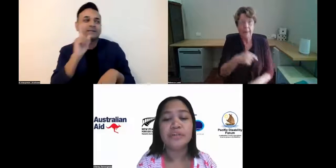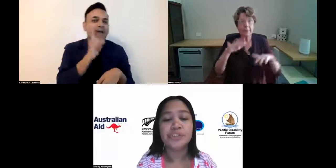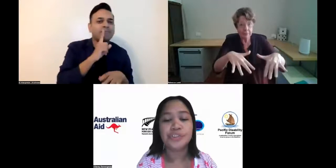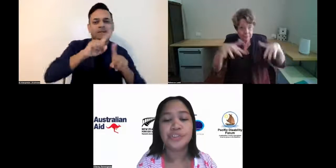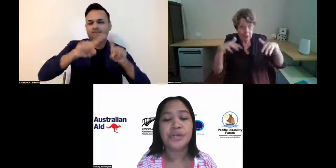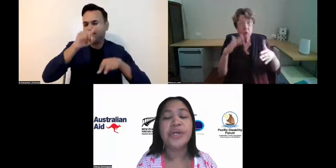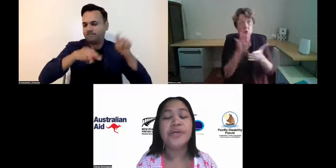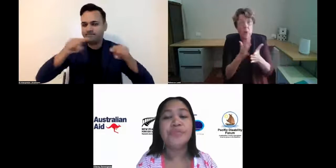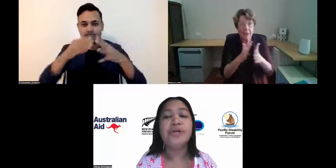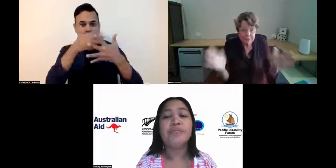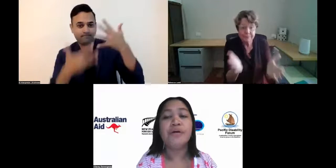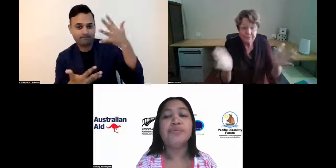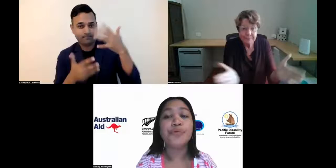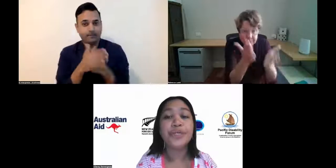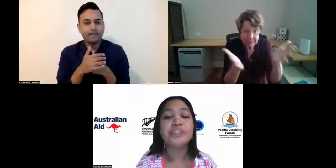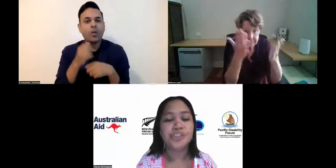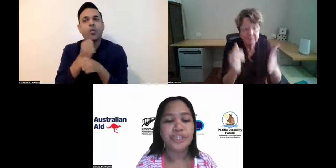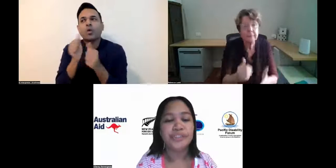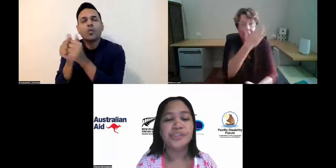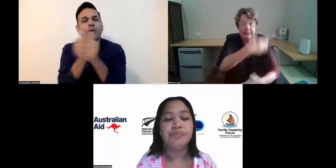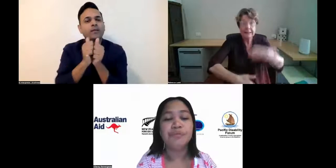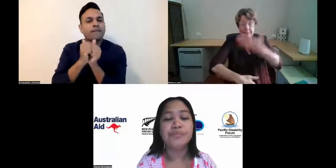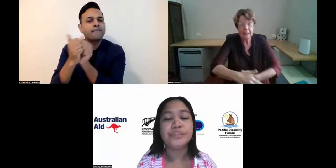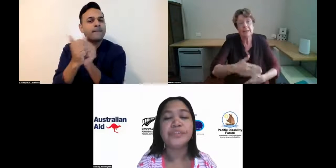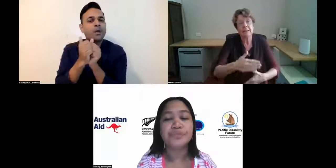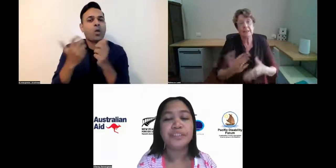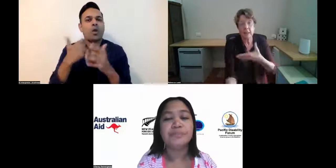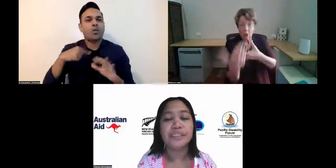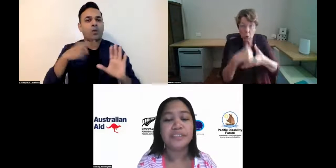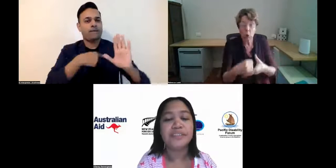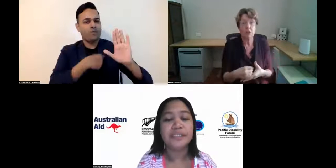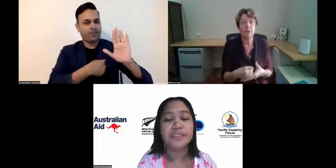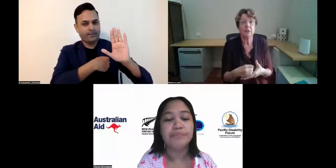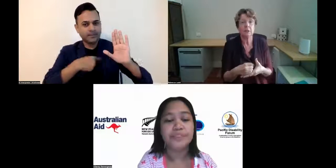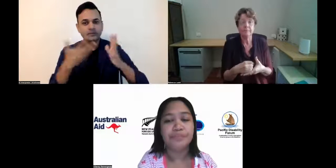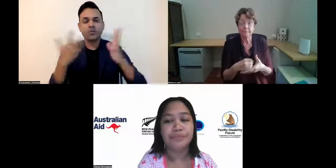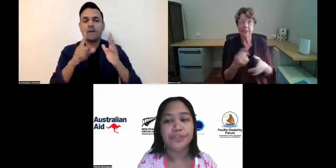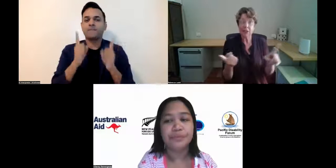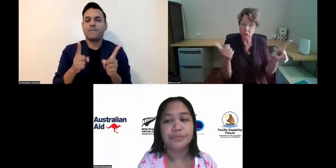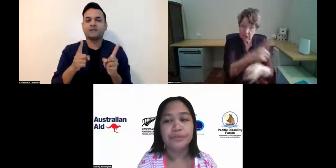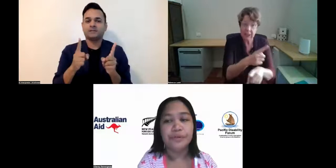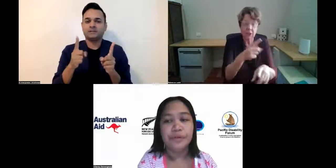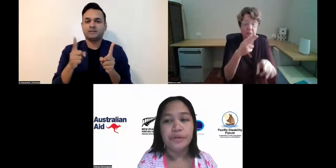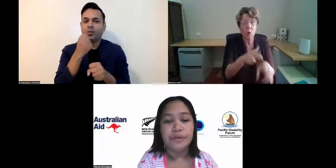disability inclusion and bring about real change for persons with disabilities in the Pacific.